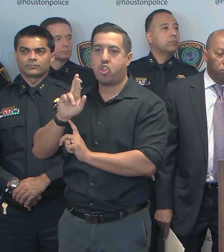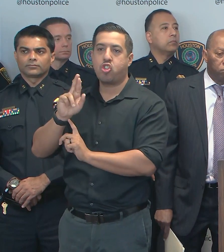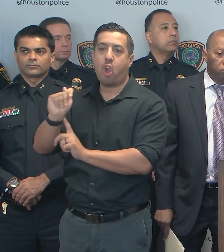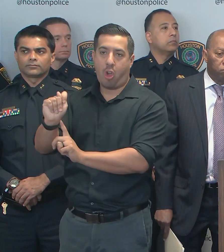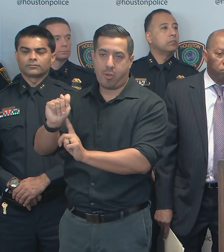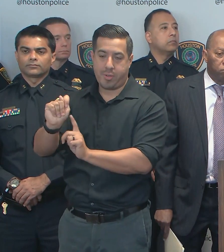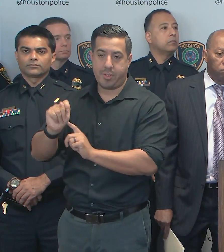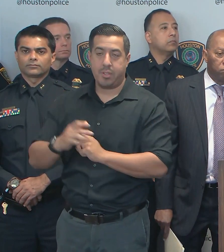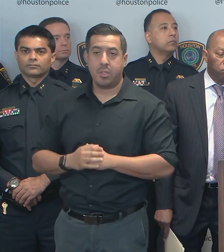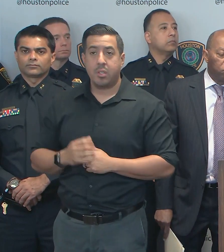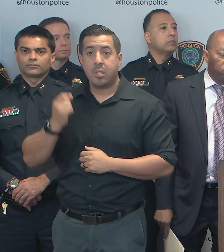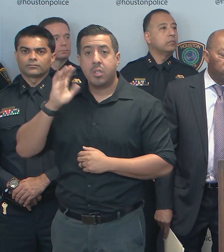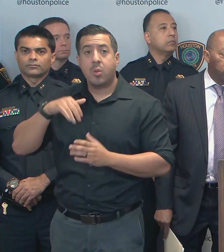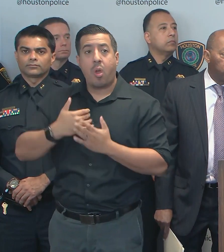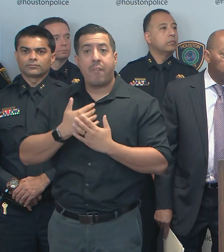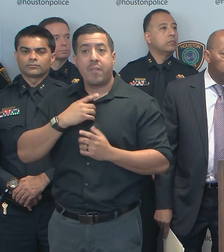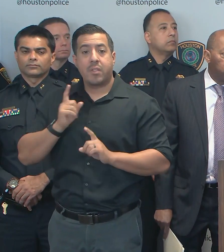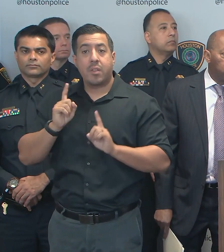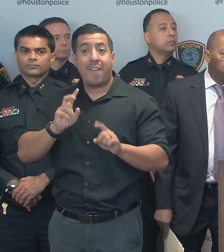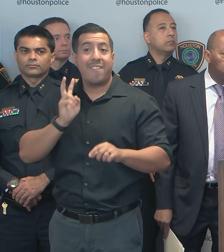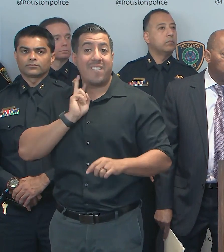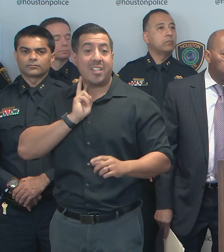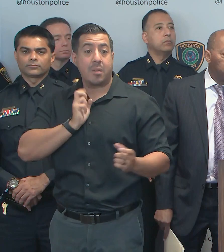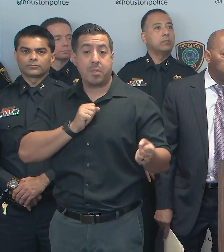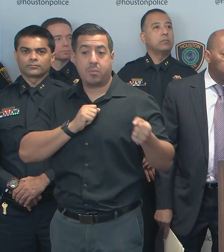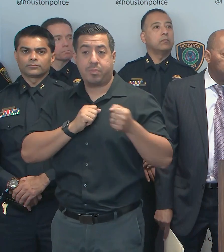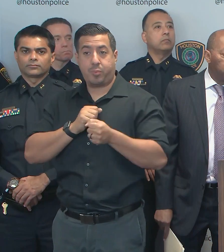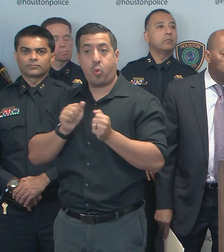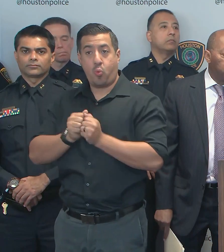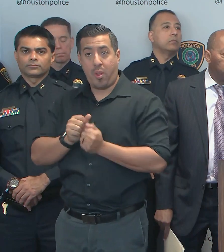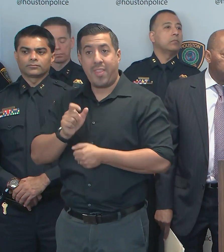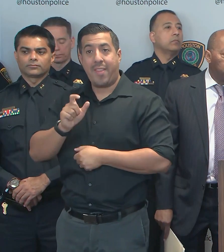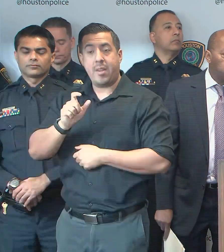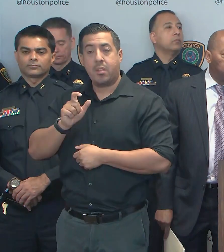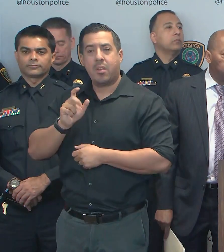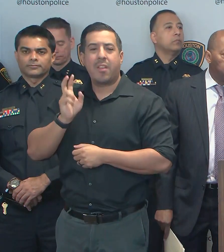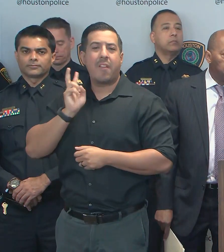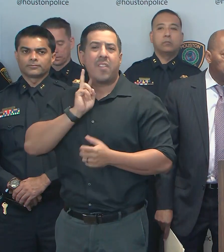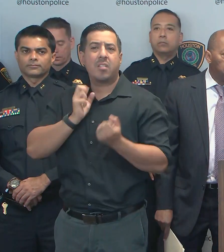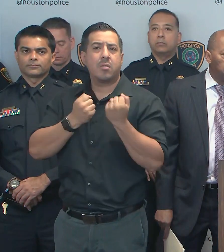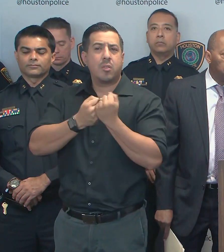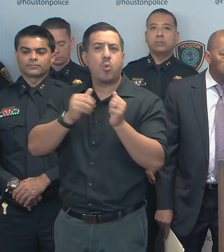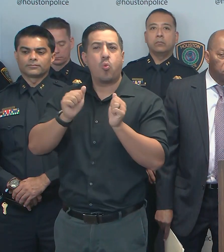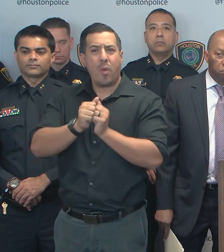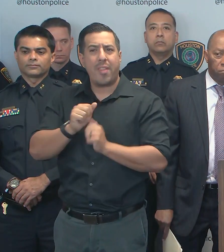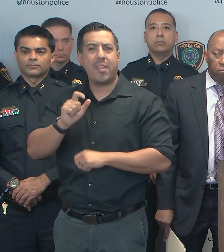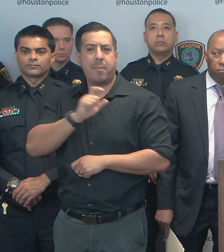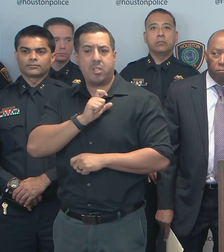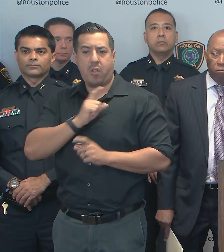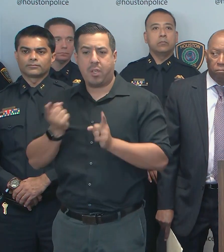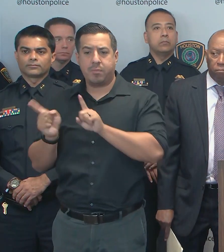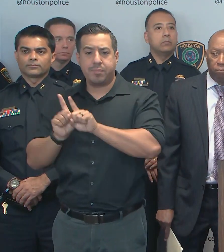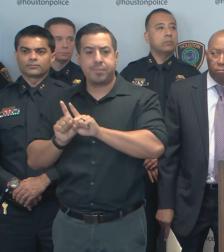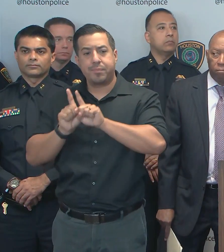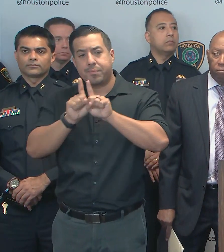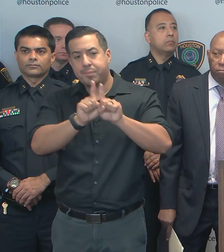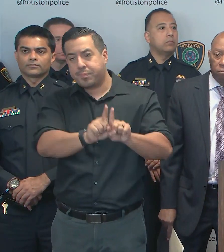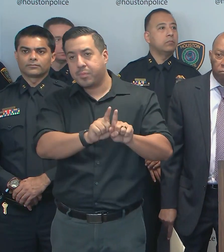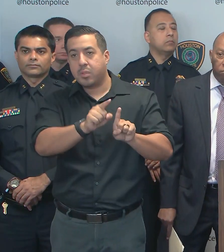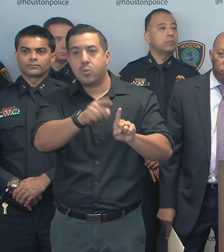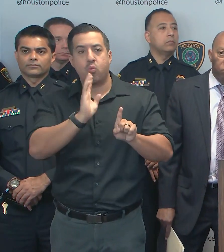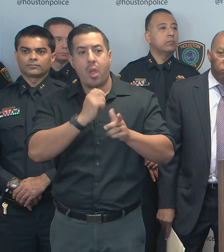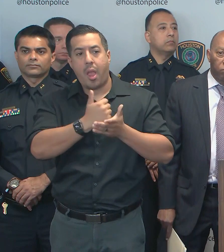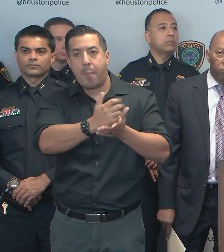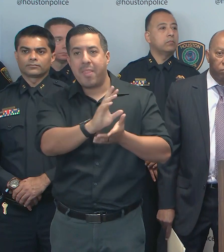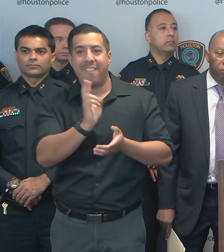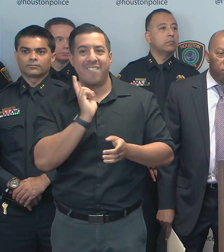We pair a victim advocate with a police officer that's actually going to the scenes, giving immediate assistance to those